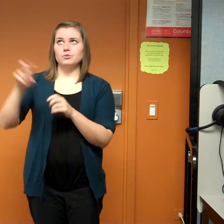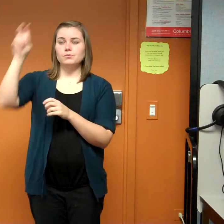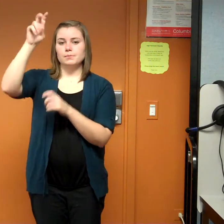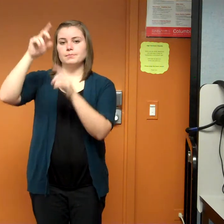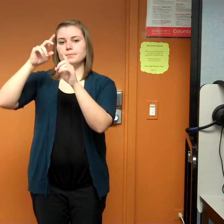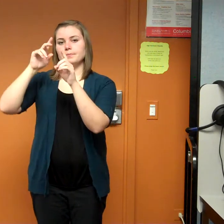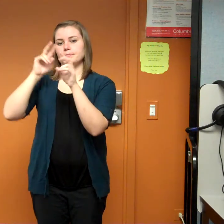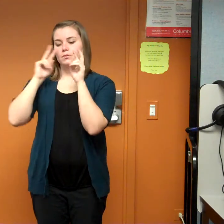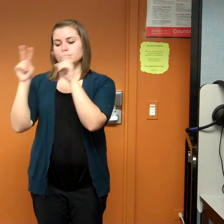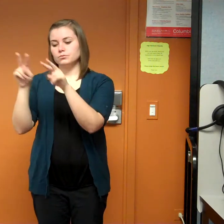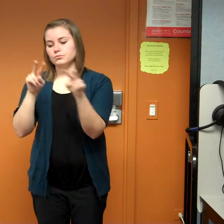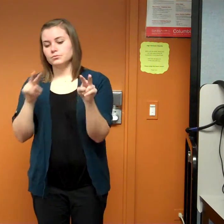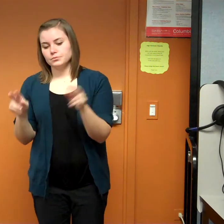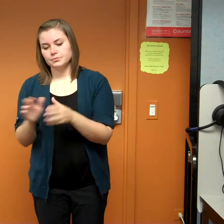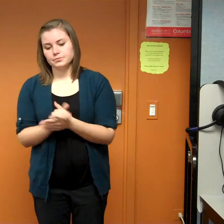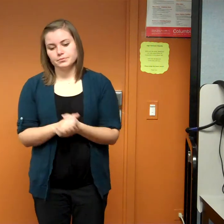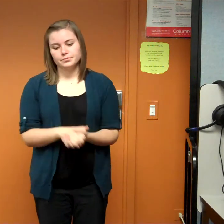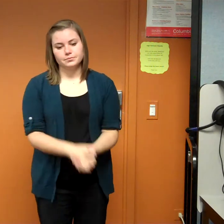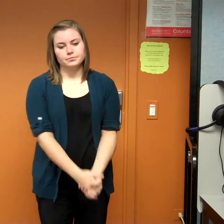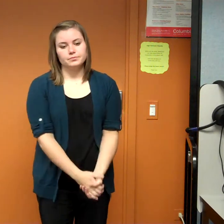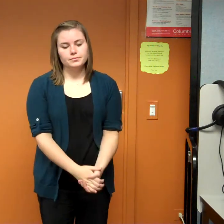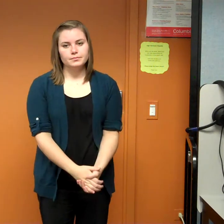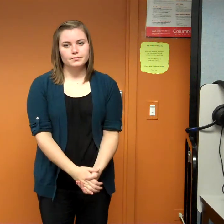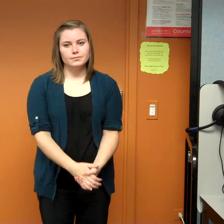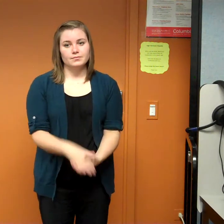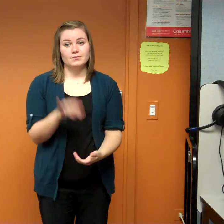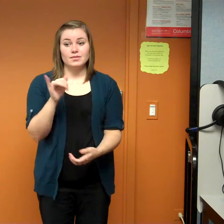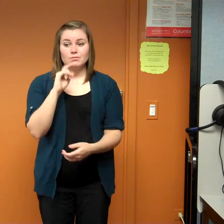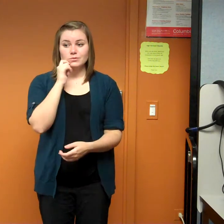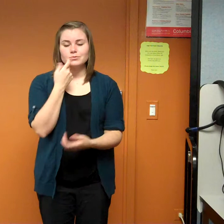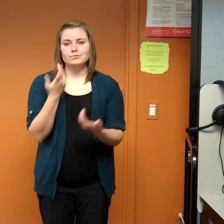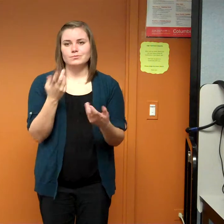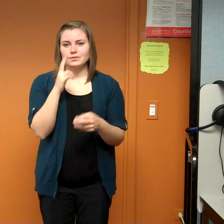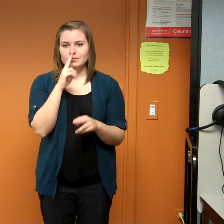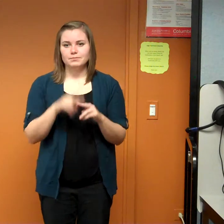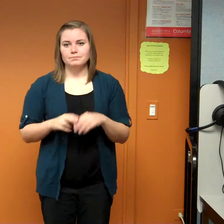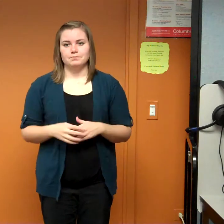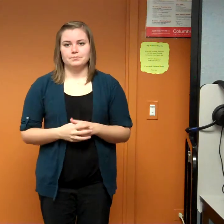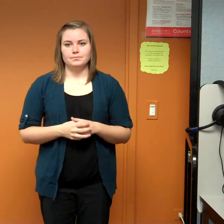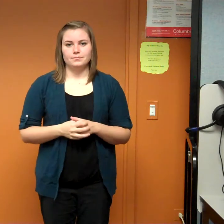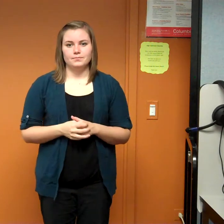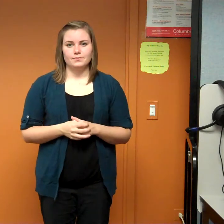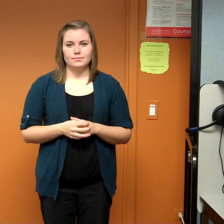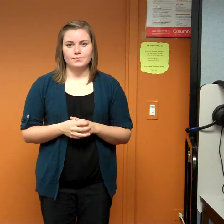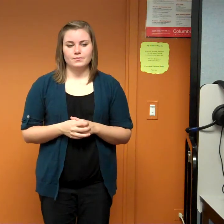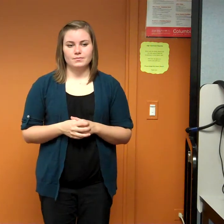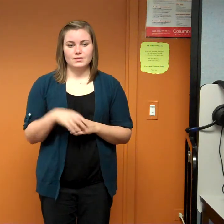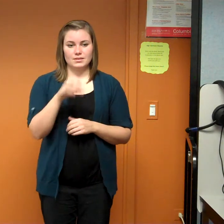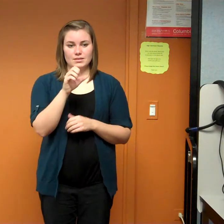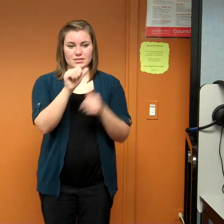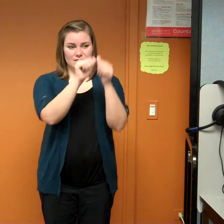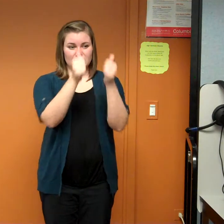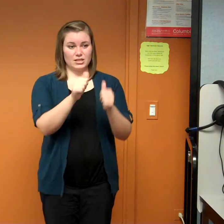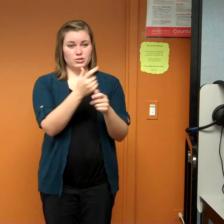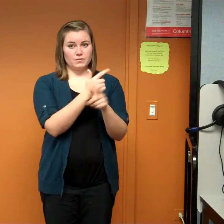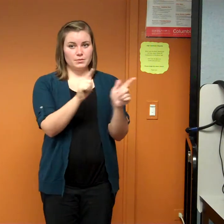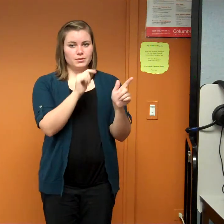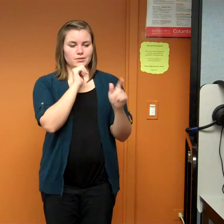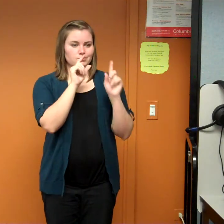cool. And that was really cool. And we didn't get to go to the Statue of Liberty, but I was able to see it from the top of the Empire State